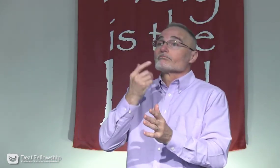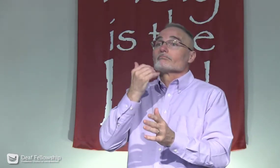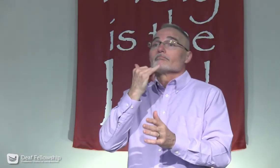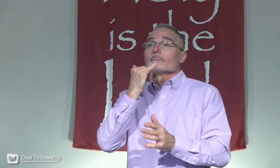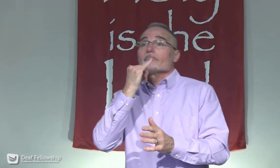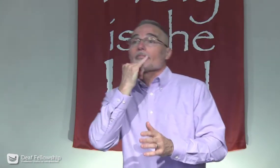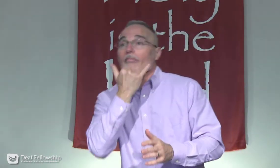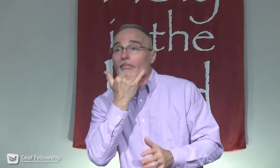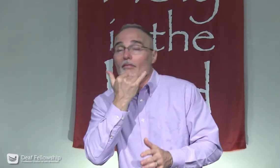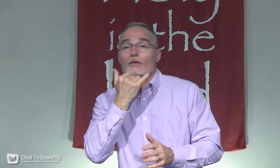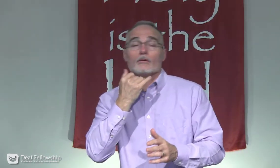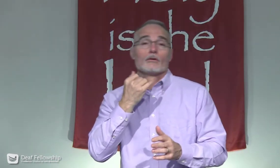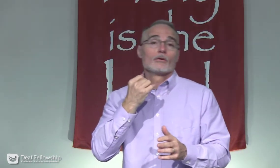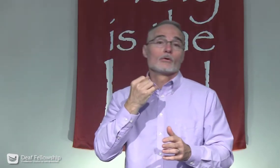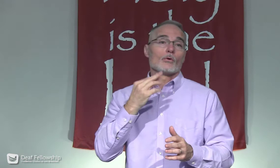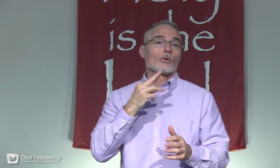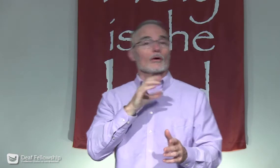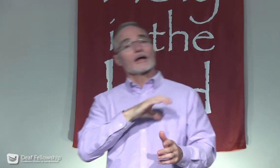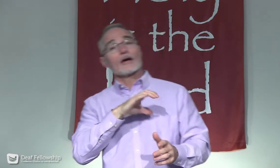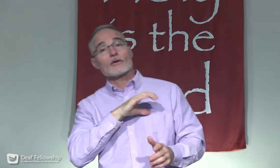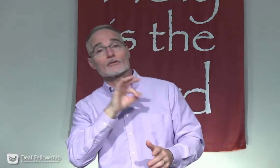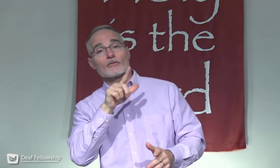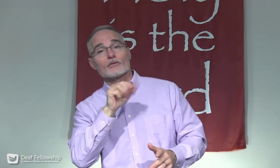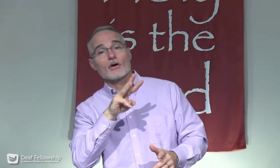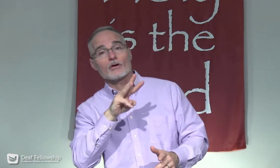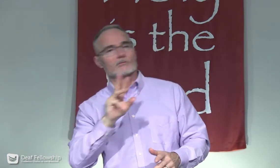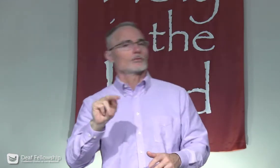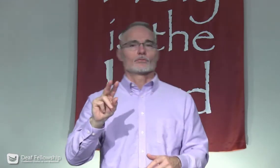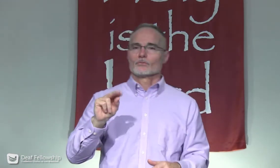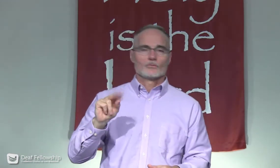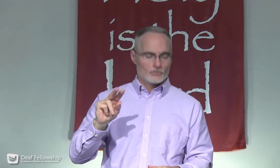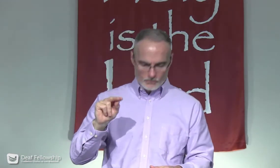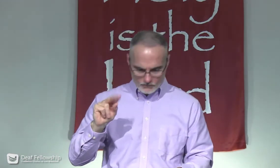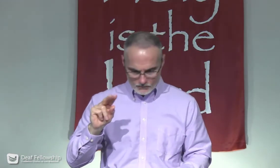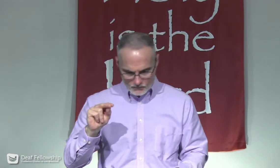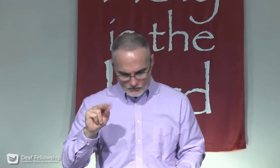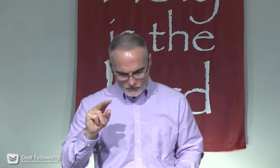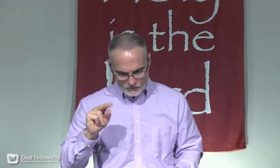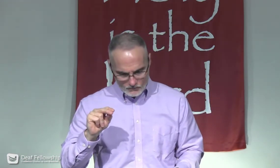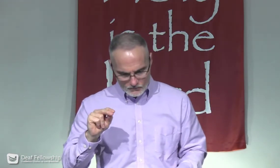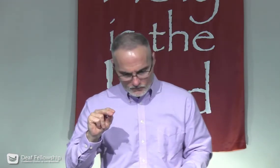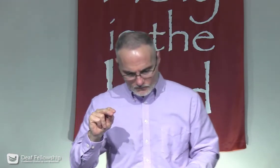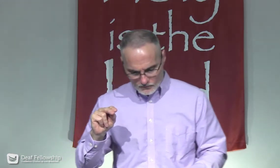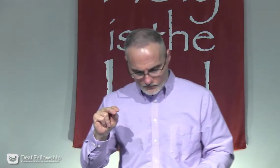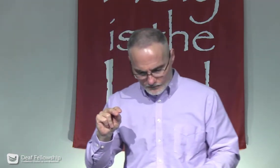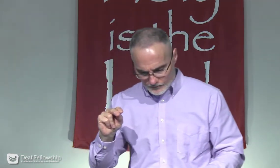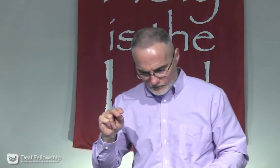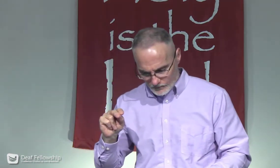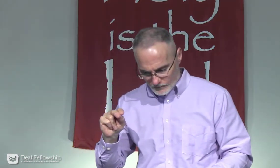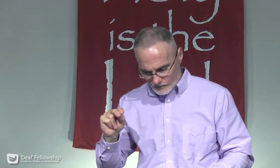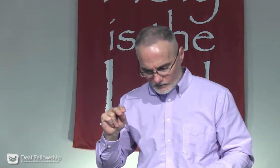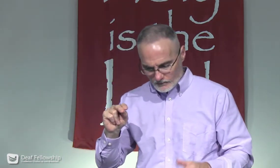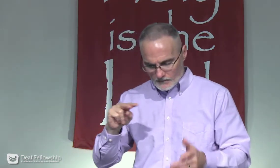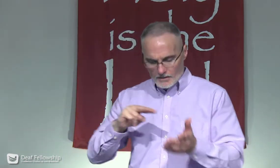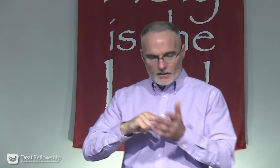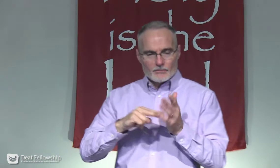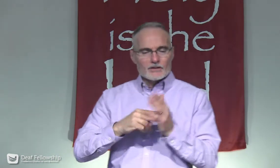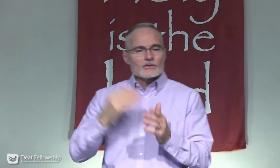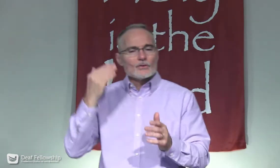And not, you know, that we just, you know, make a mistake every once in a while or we have a few character flaws.